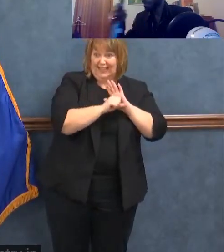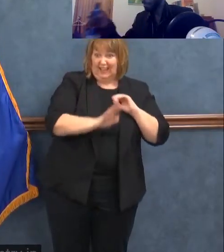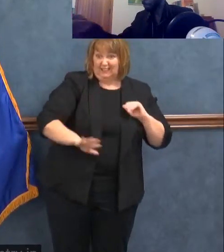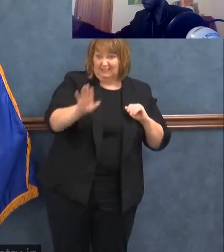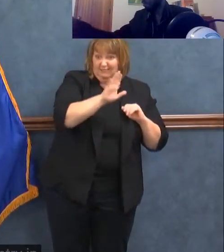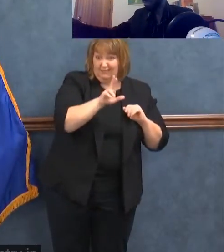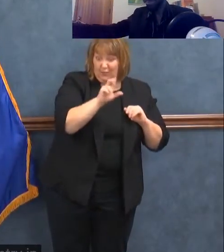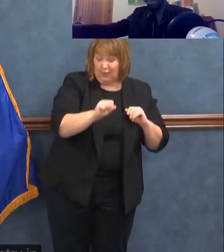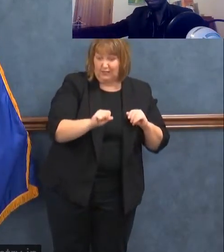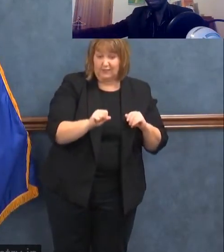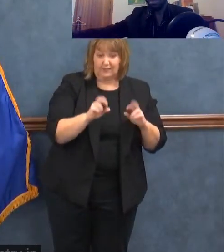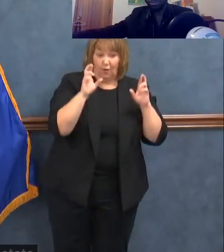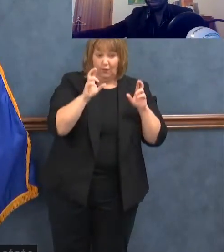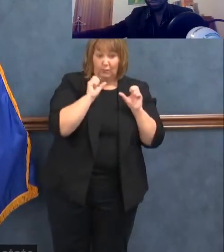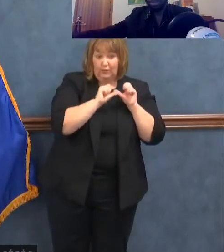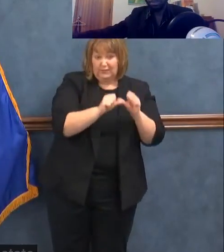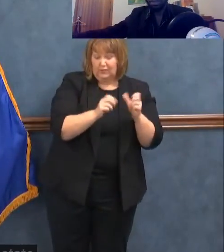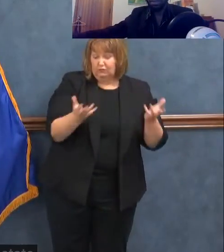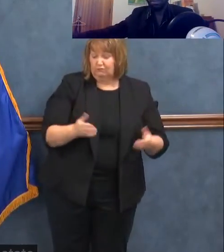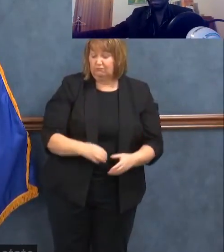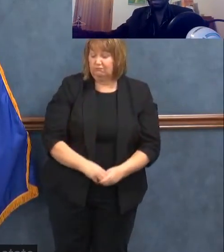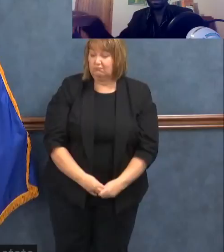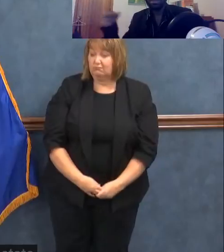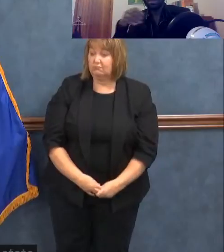and hopefully it'll stay that way.